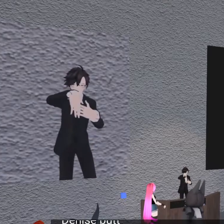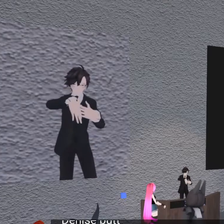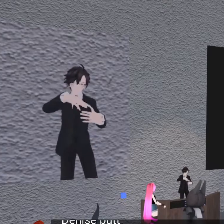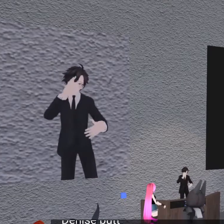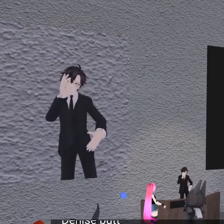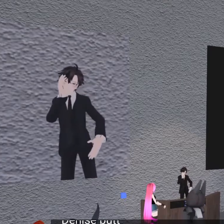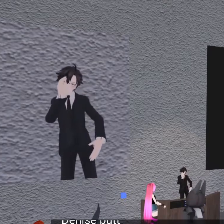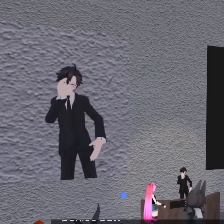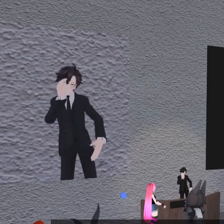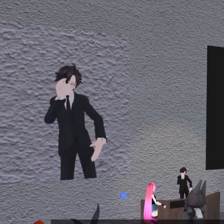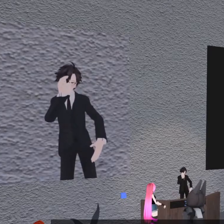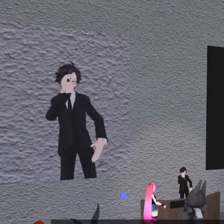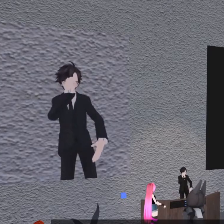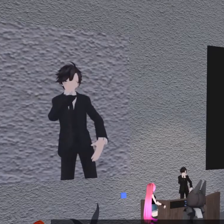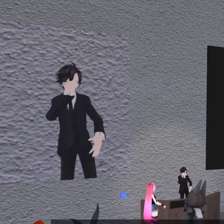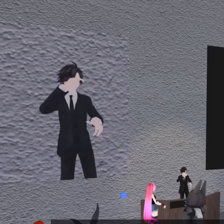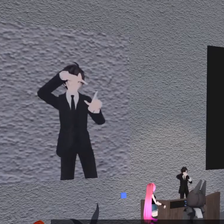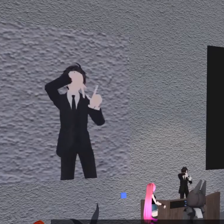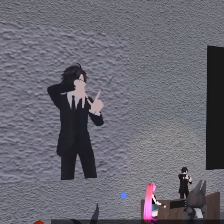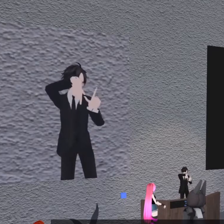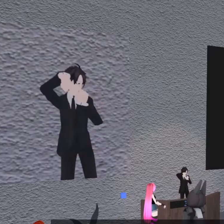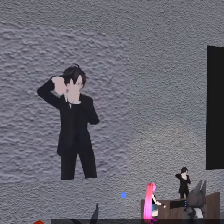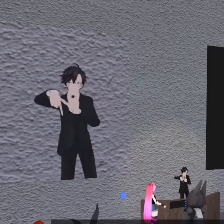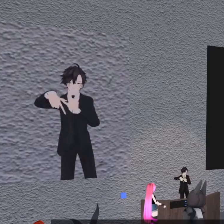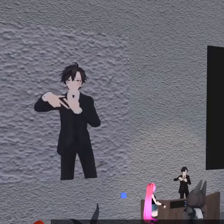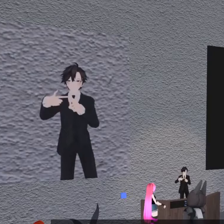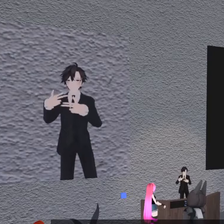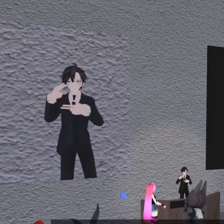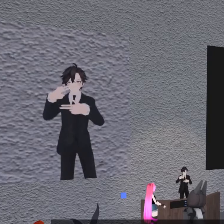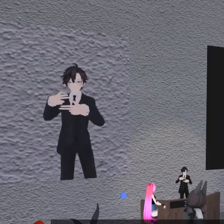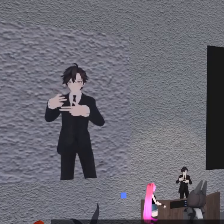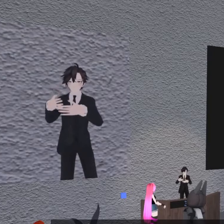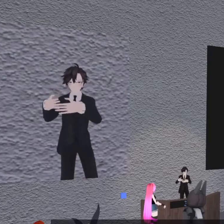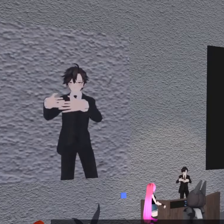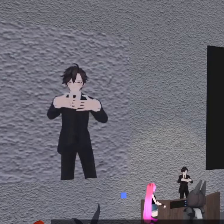one, and it's a deaf school in